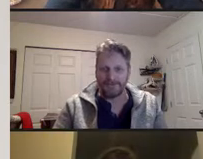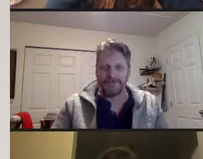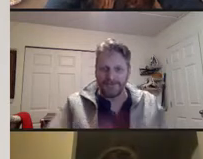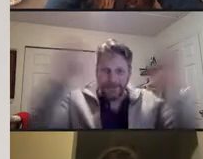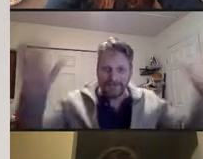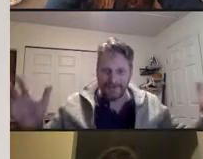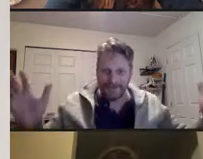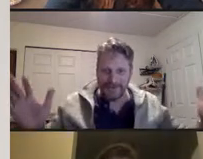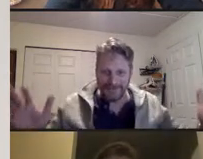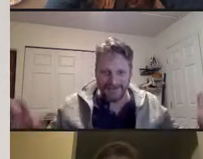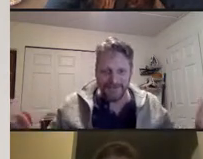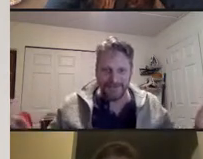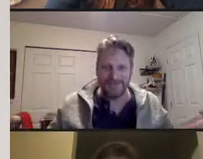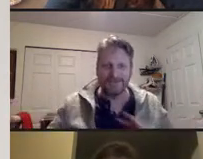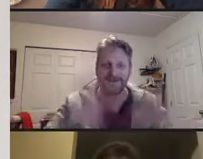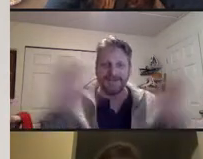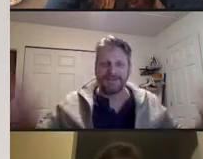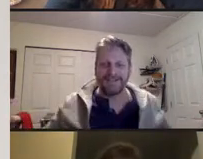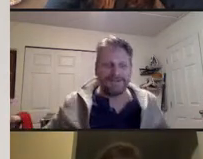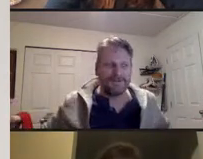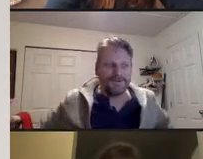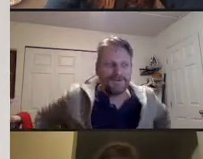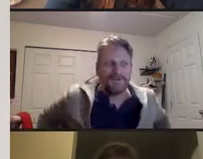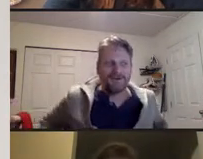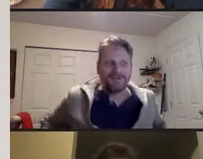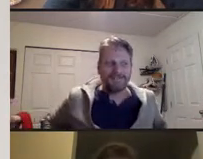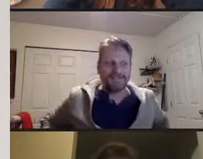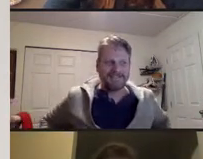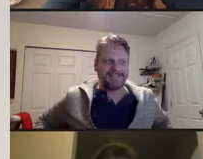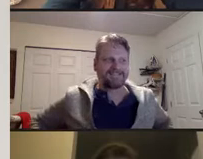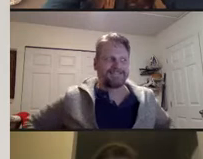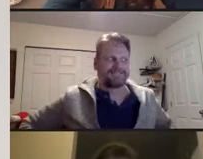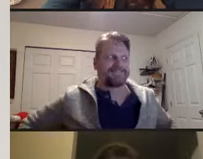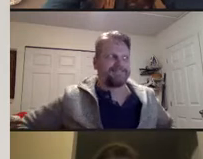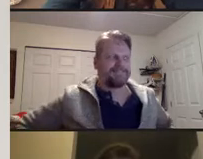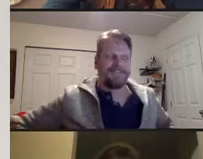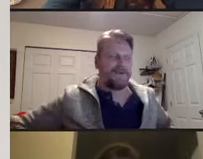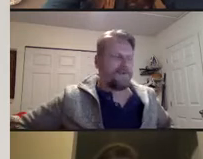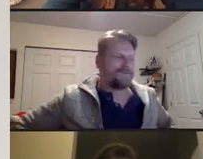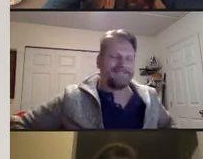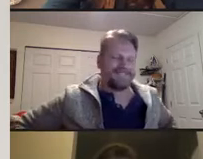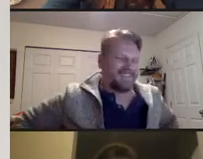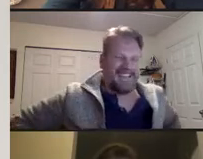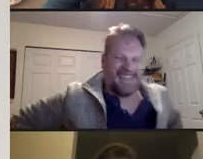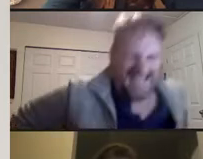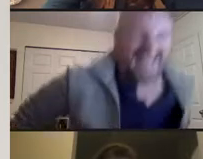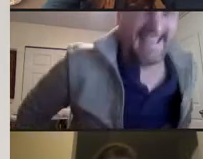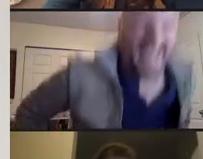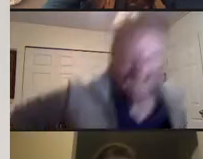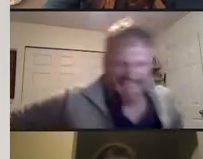Eve. We'll see you all very soon. We'll see you in 2022 when COVID doesn't exist. Let's hope.